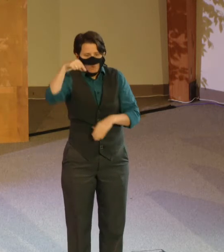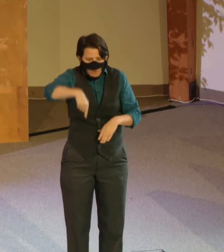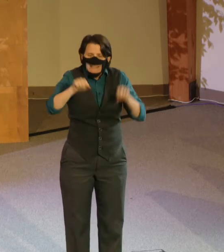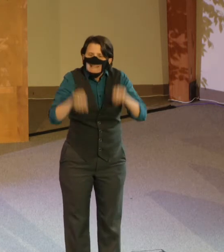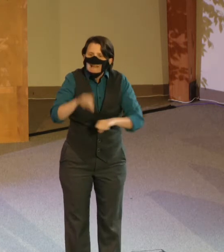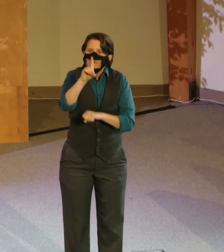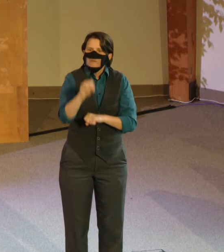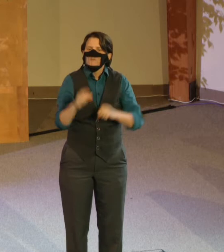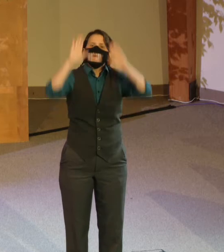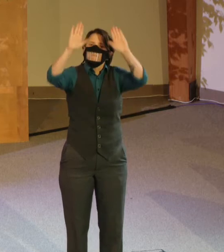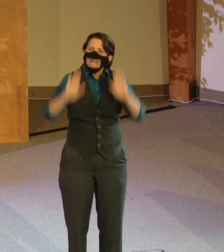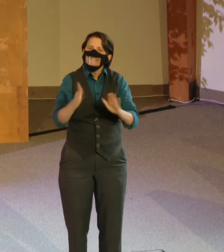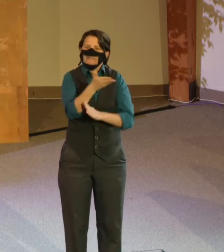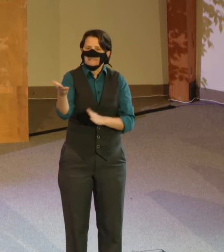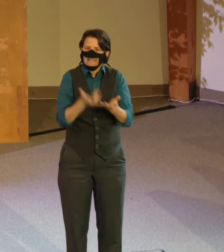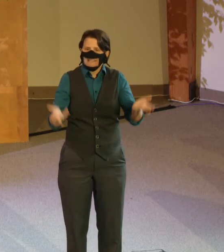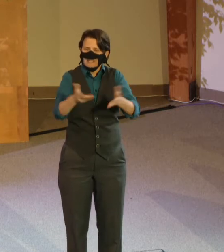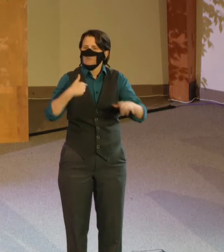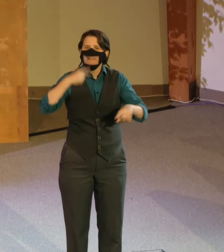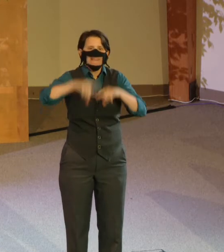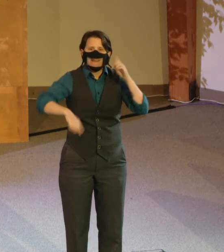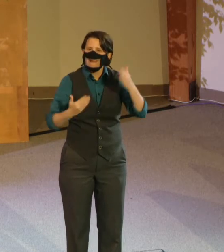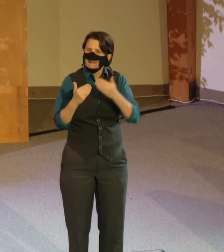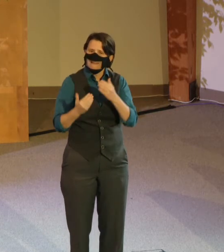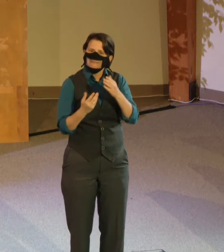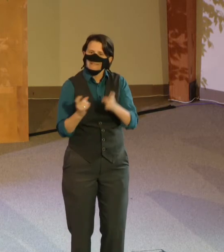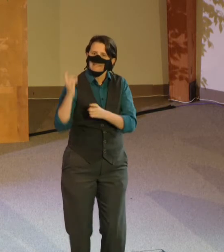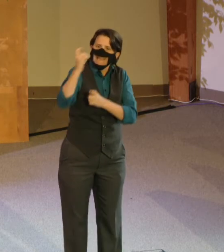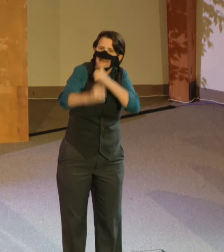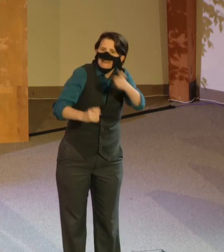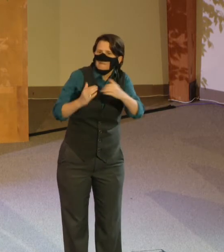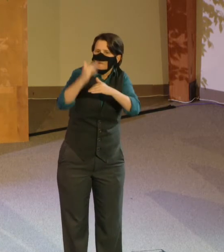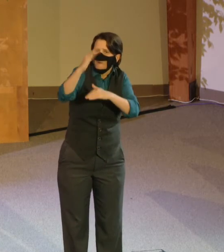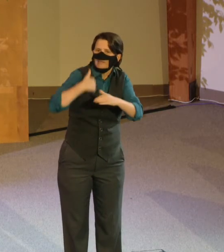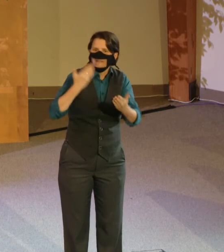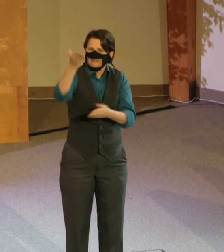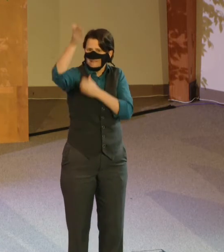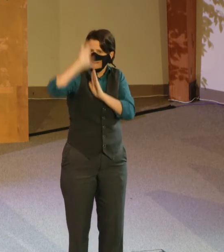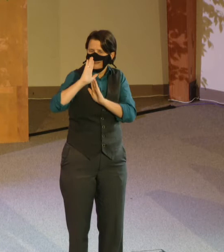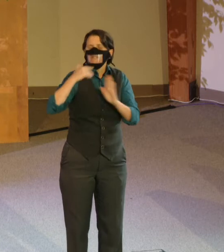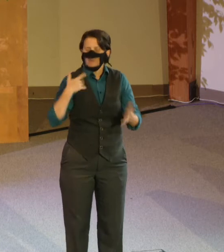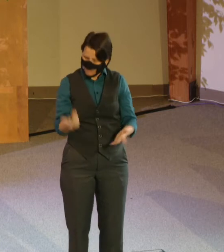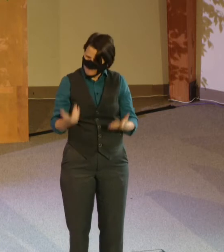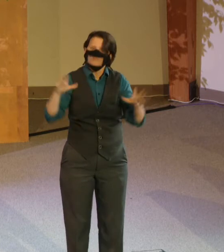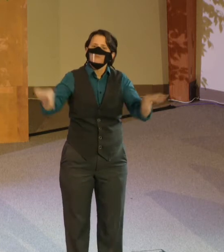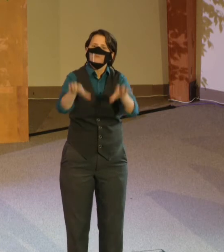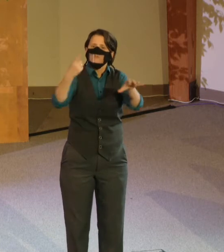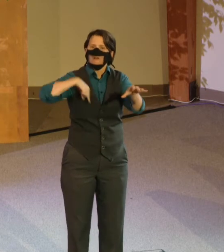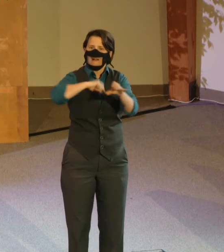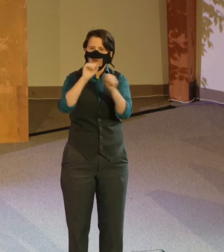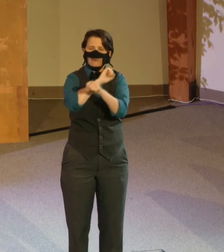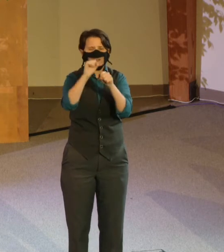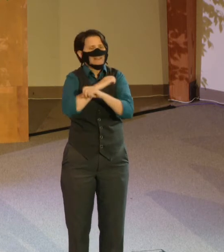We cannot outgive God, people. It's time. Let's start doing this work that is ours to do. All